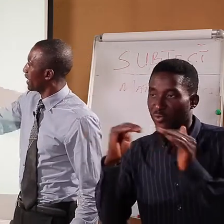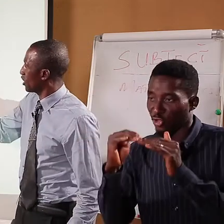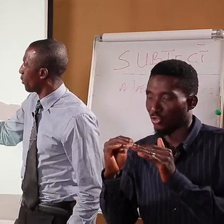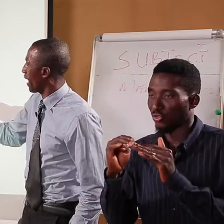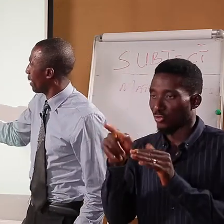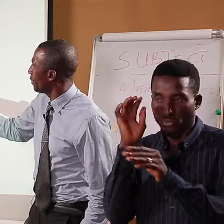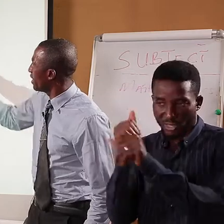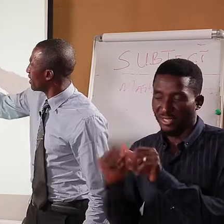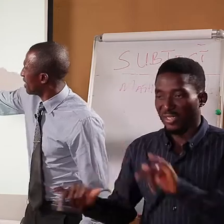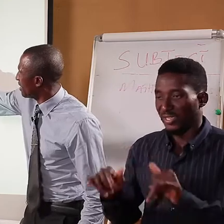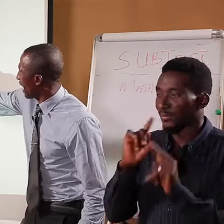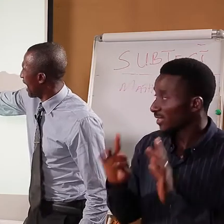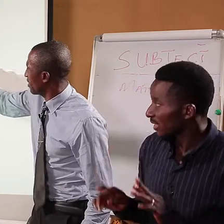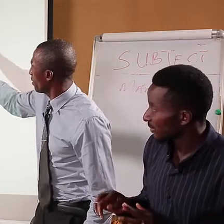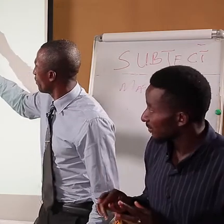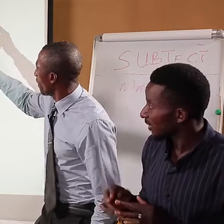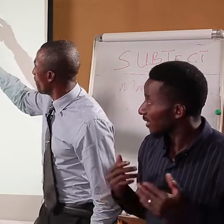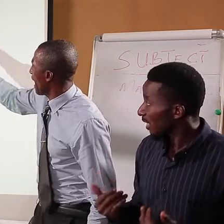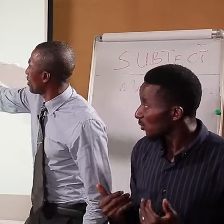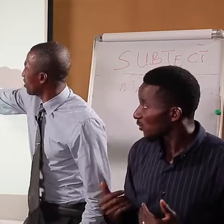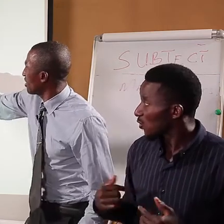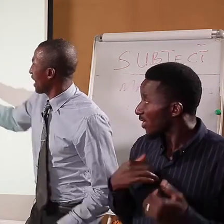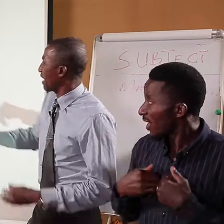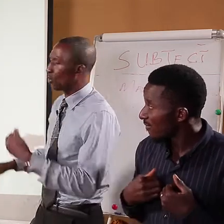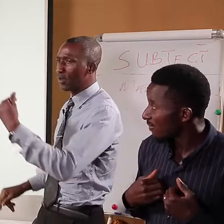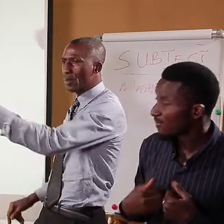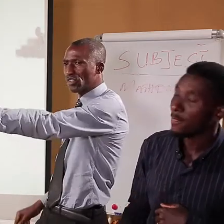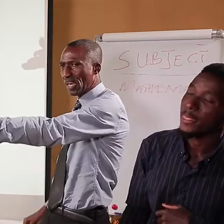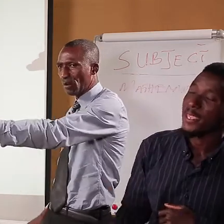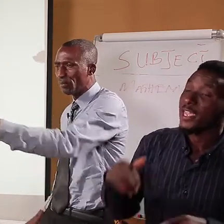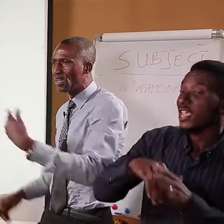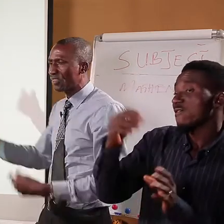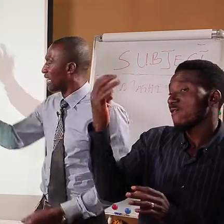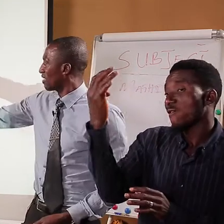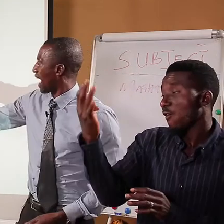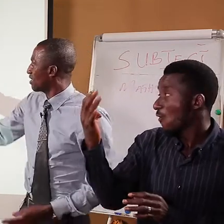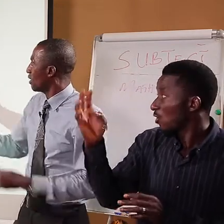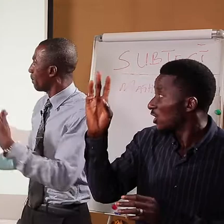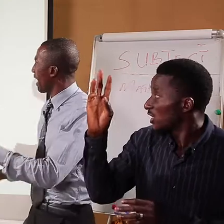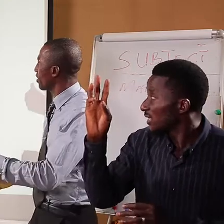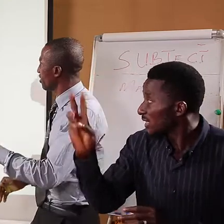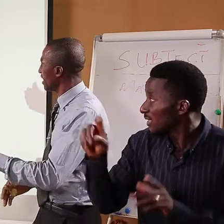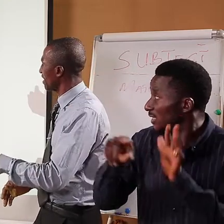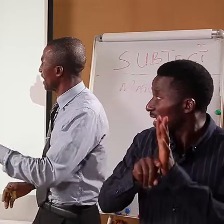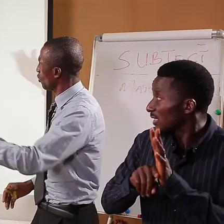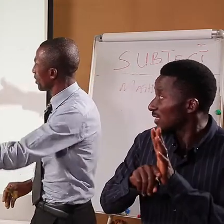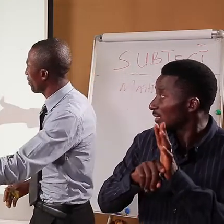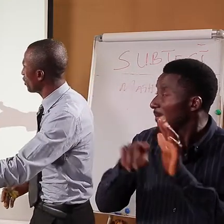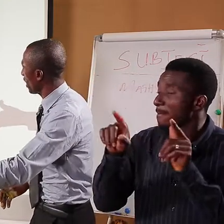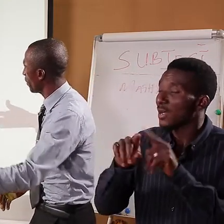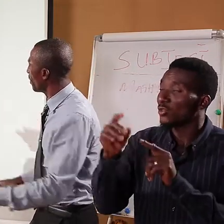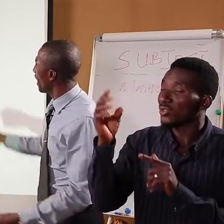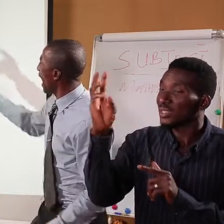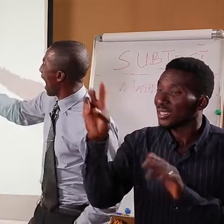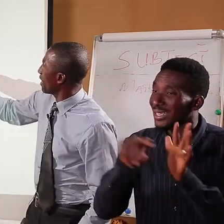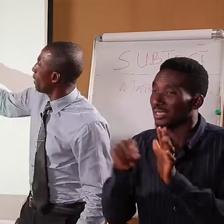simplification, we have 6x minus 6x will give you 0. 6x minus 6x will give you